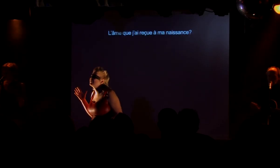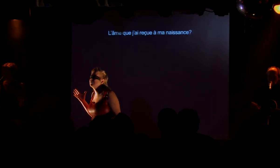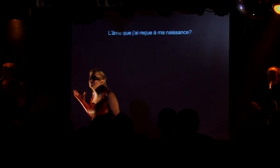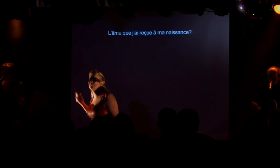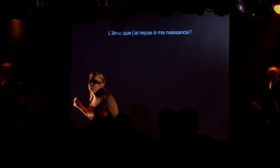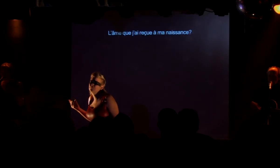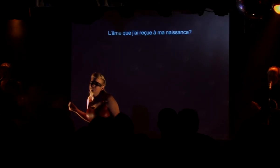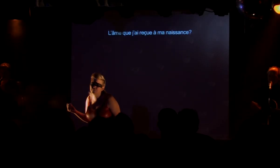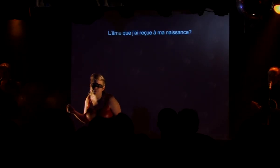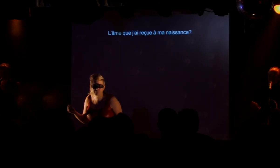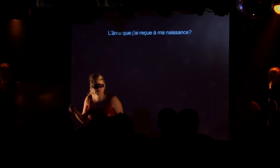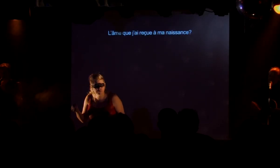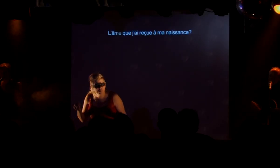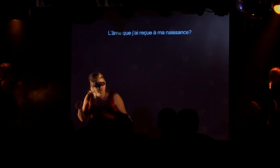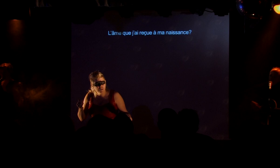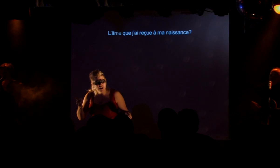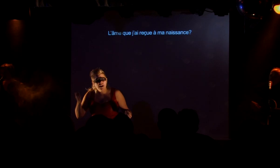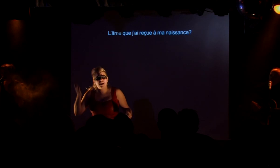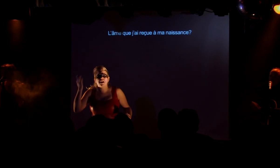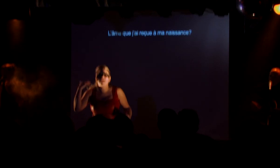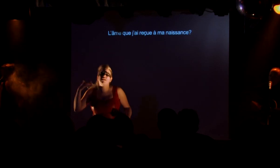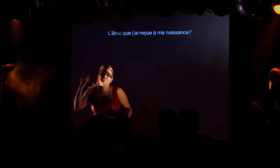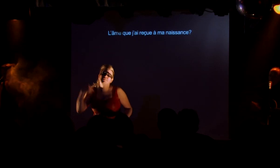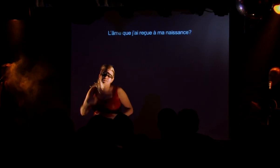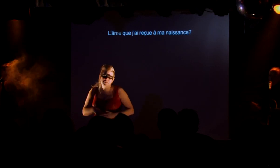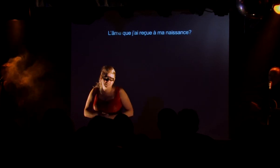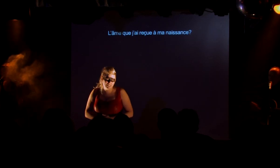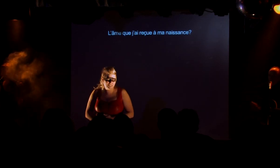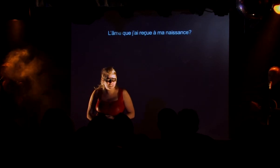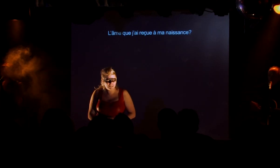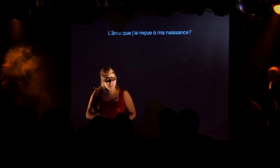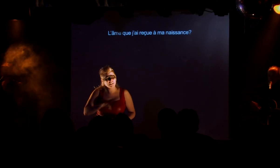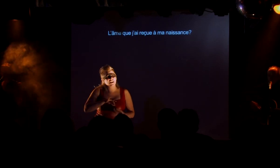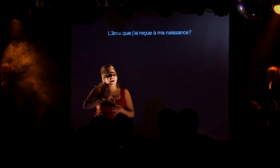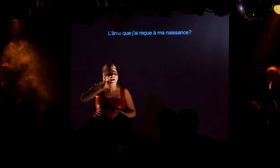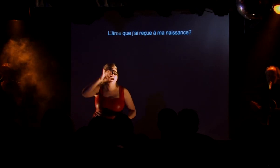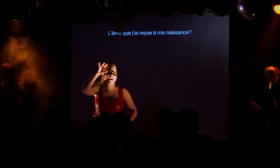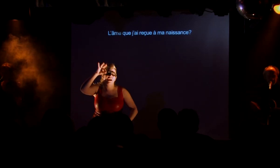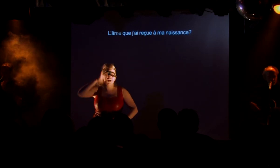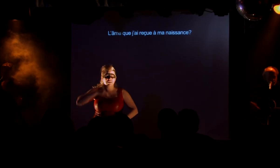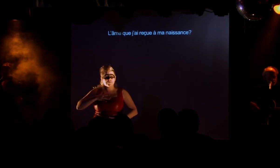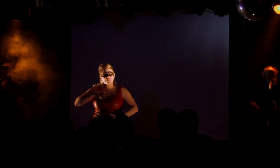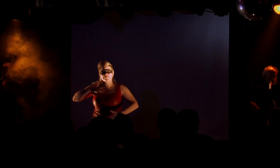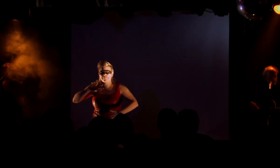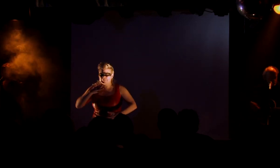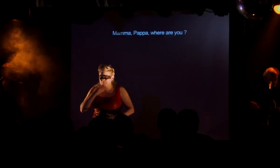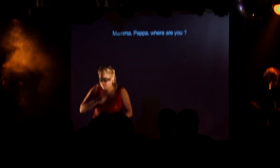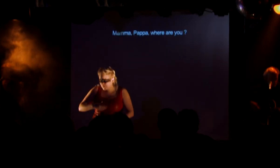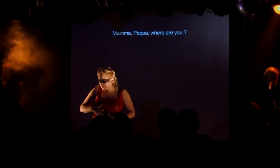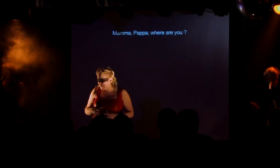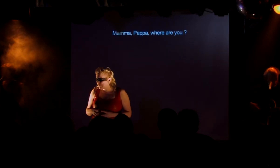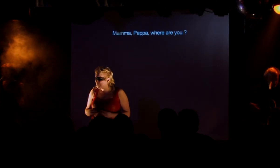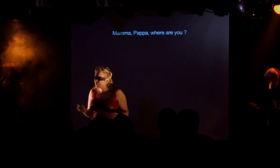que j'ai reçue à ma naissance Mama,